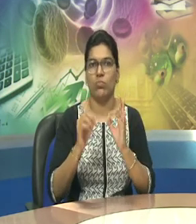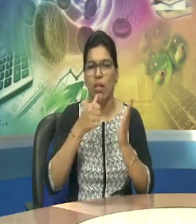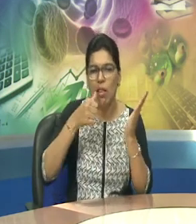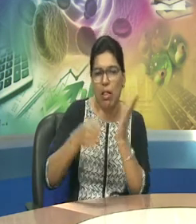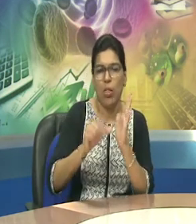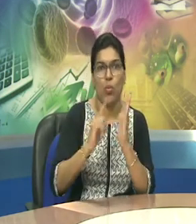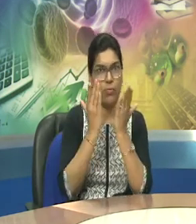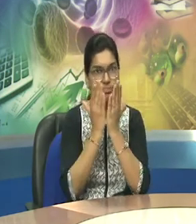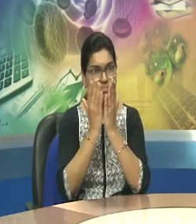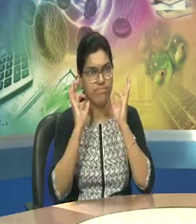Educated.